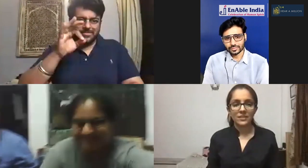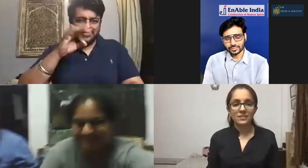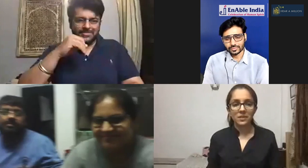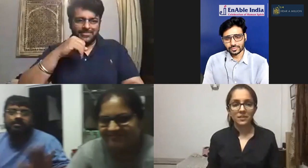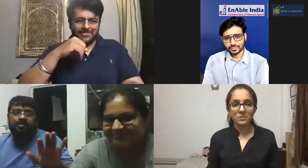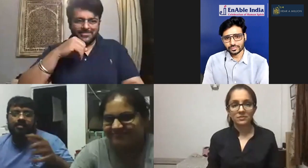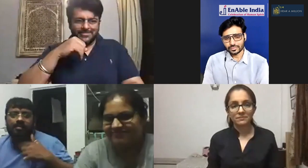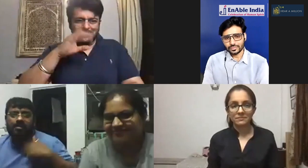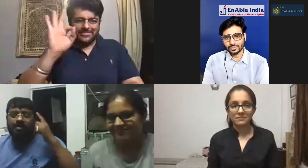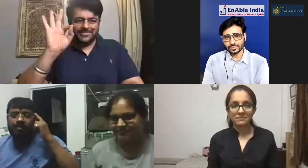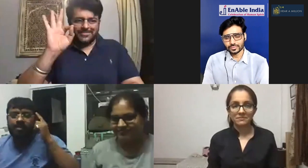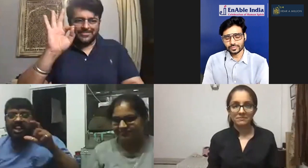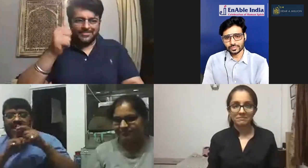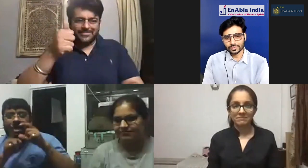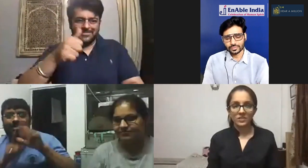That's my husband.